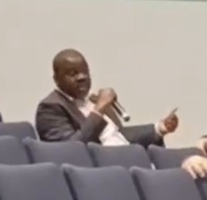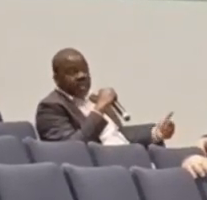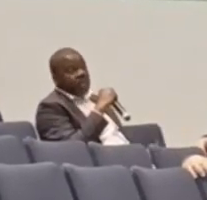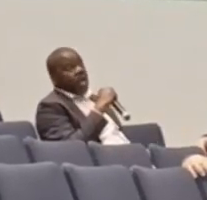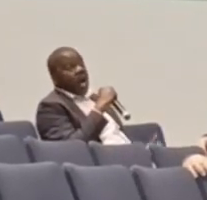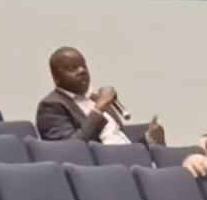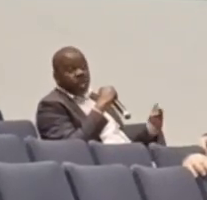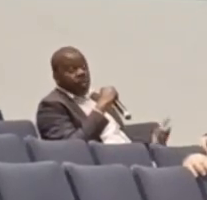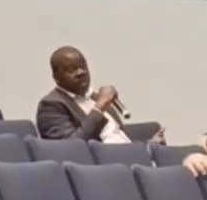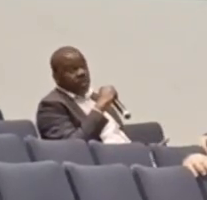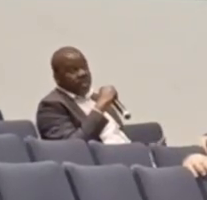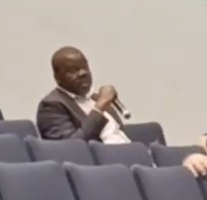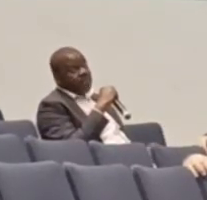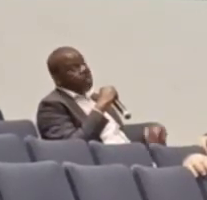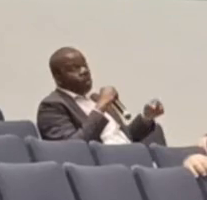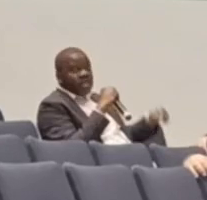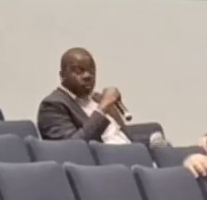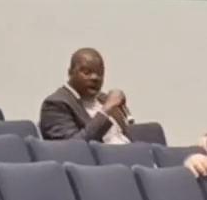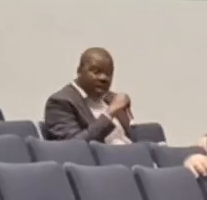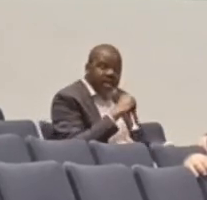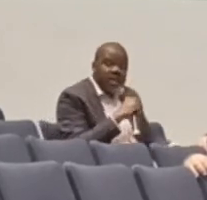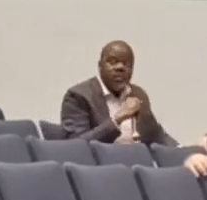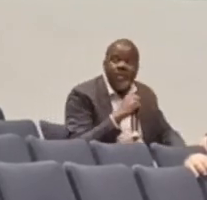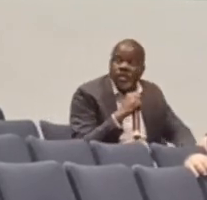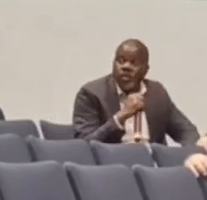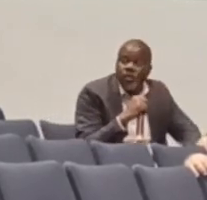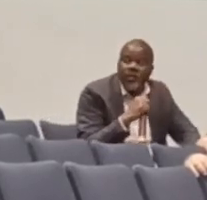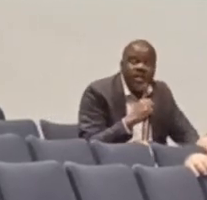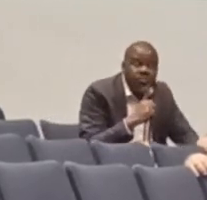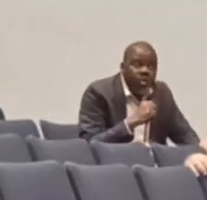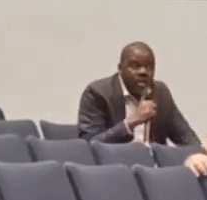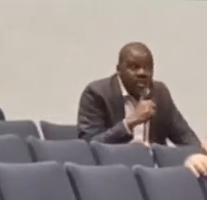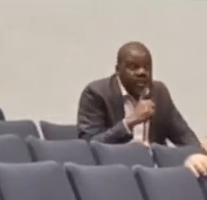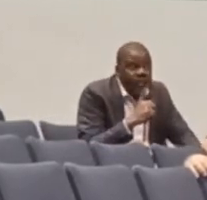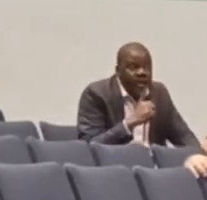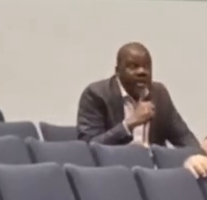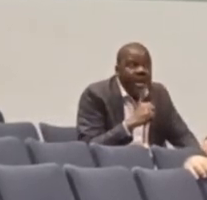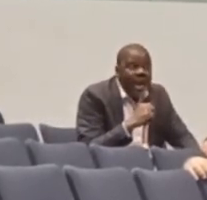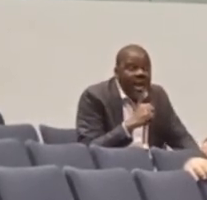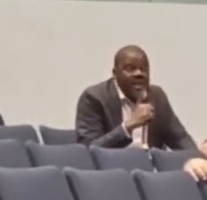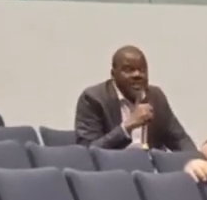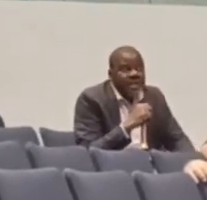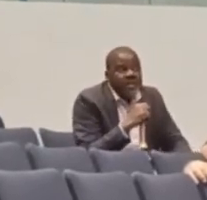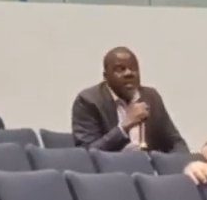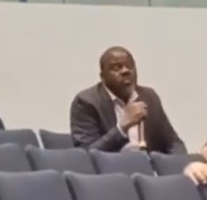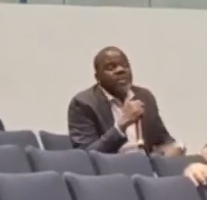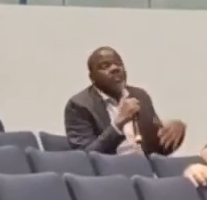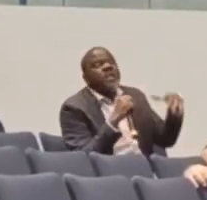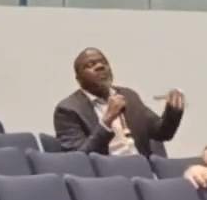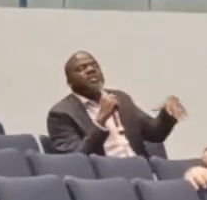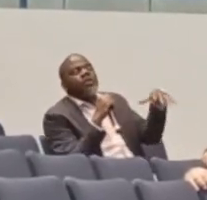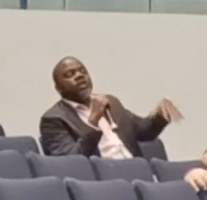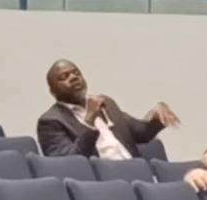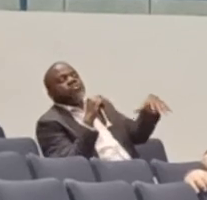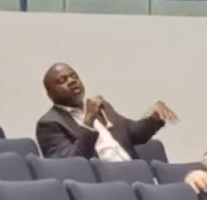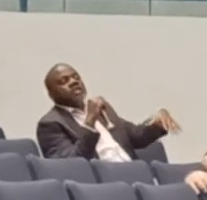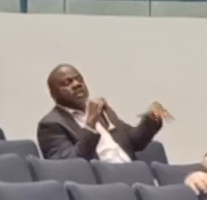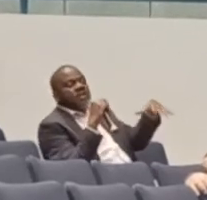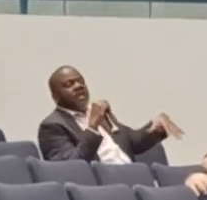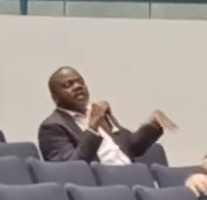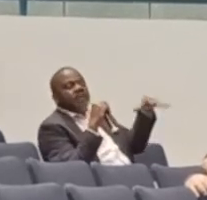their team, no women on their team. The only way to make sure that this project, right, has the people that's working